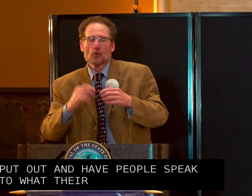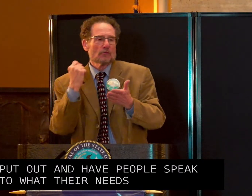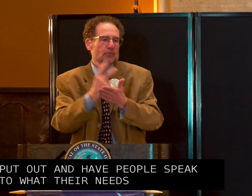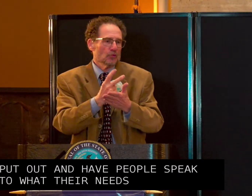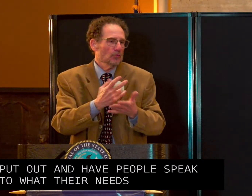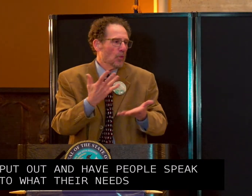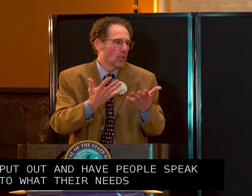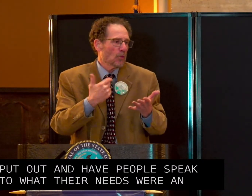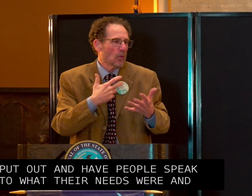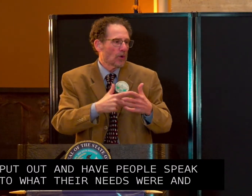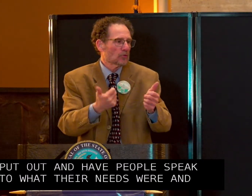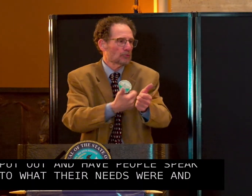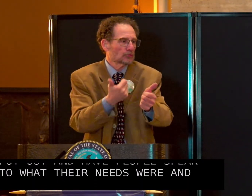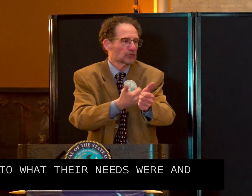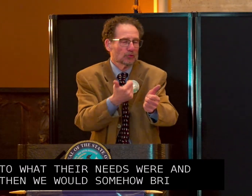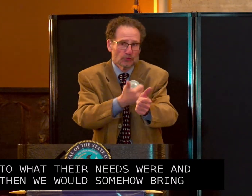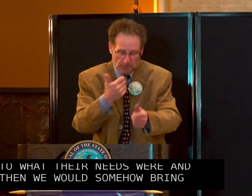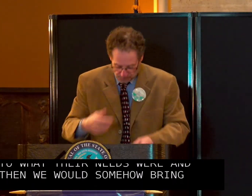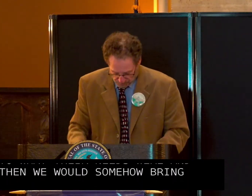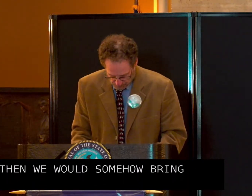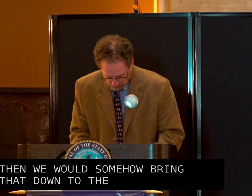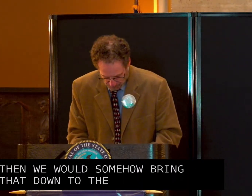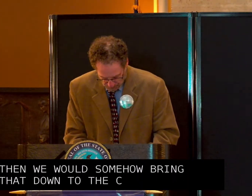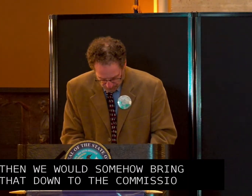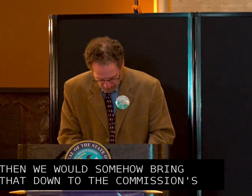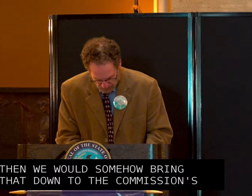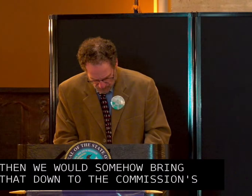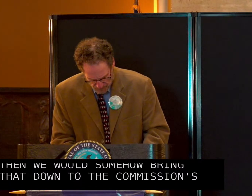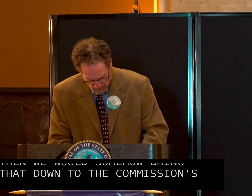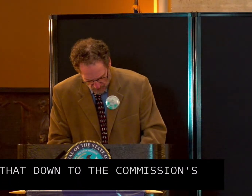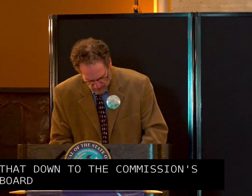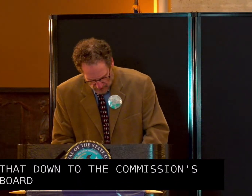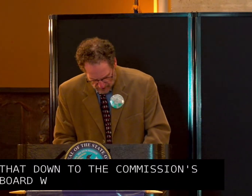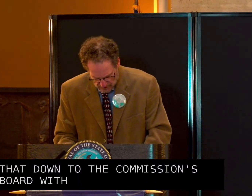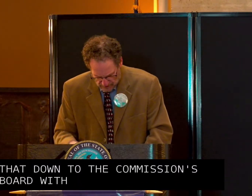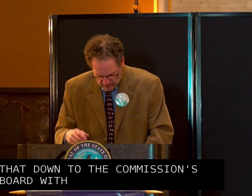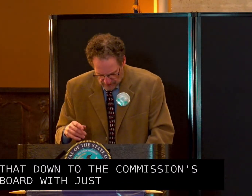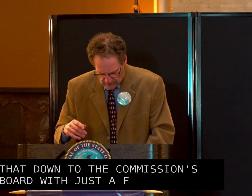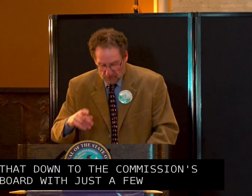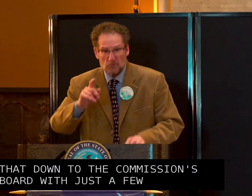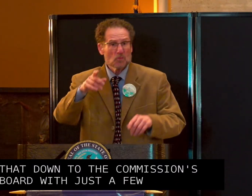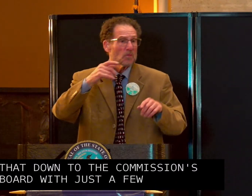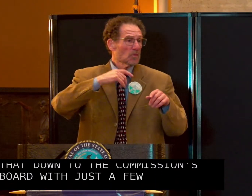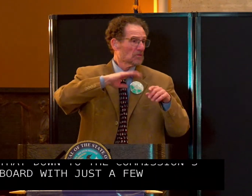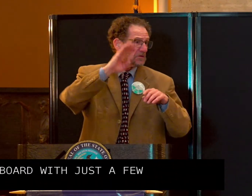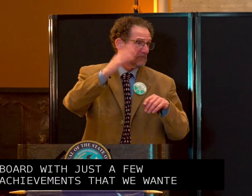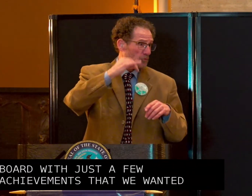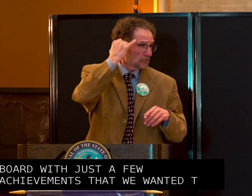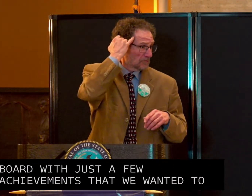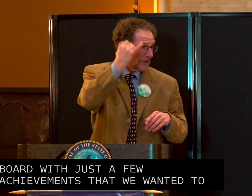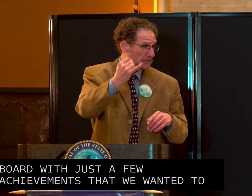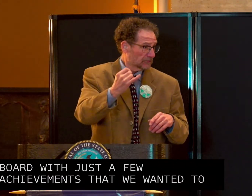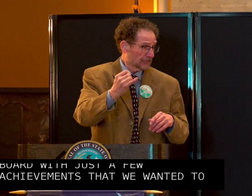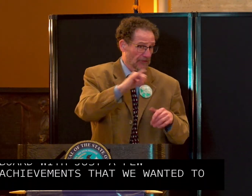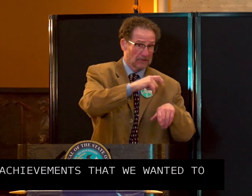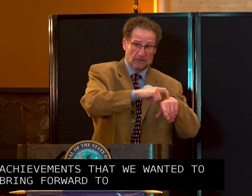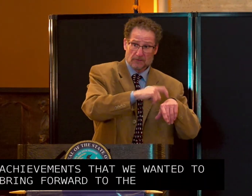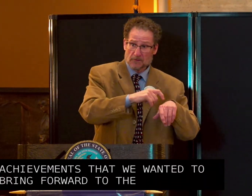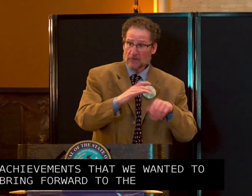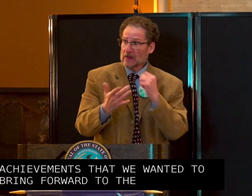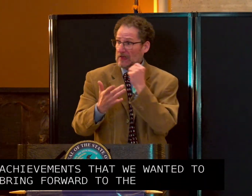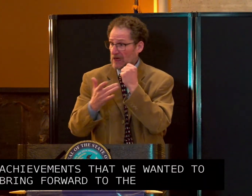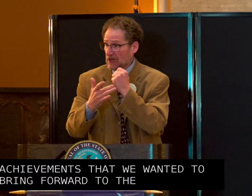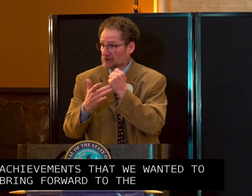somehow bring that down to the commission's board with just a few achievements that we wanted to bring forward to the legislative process.